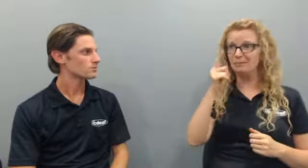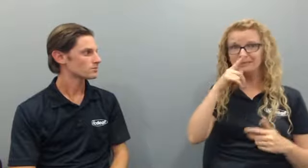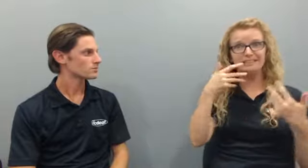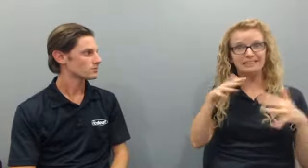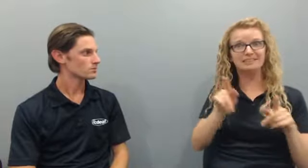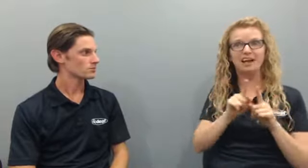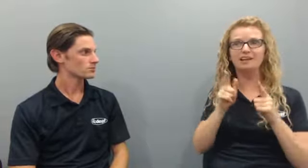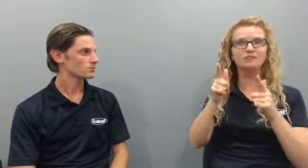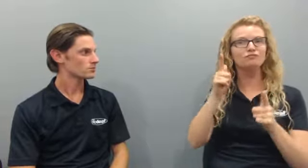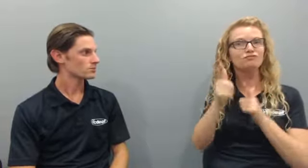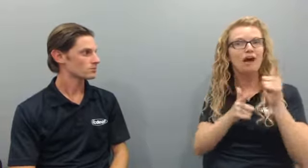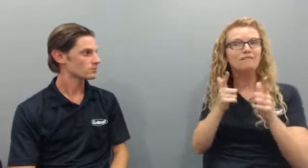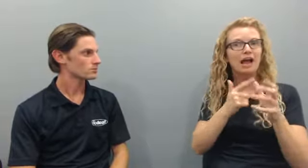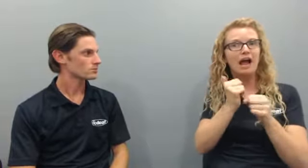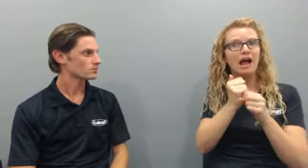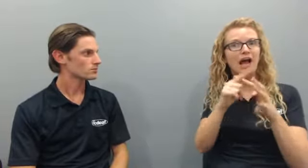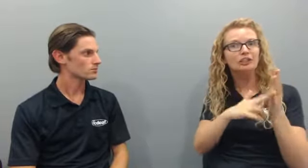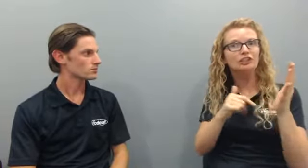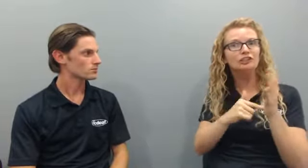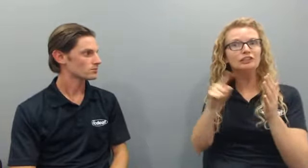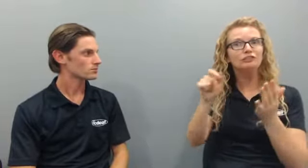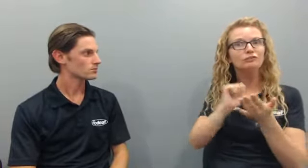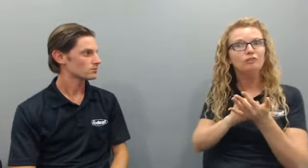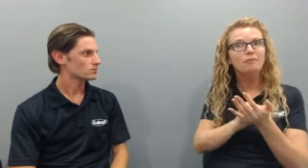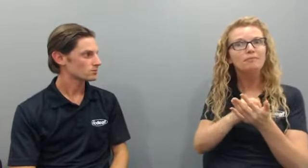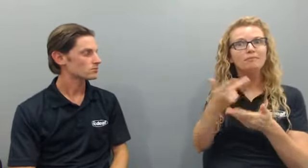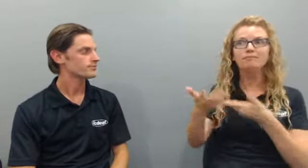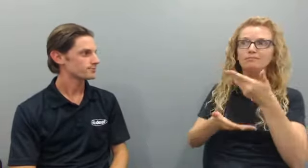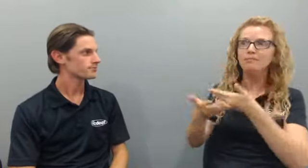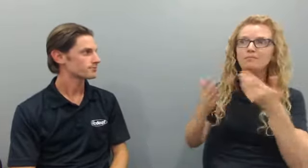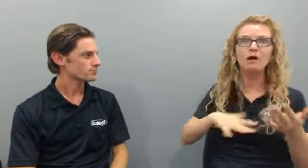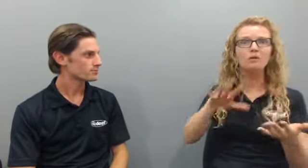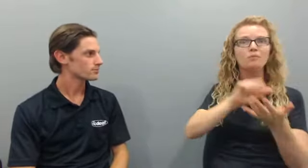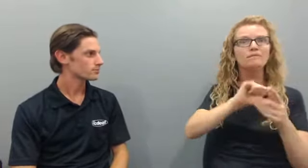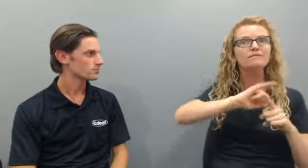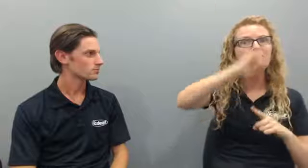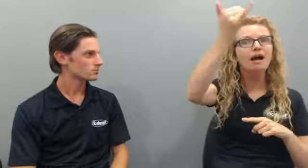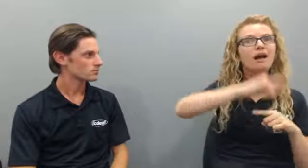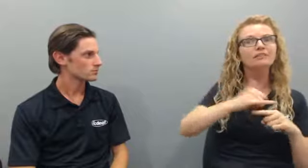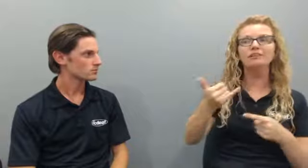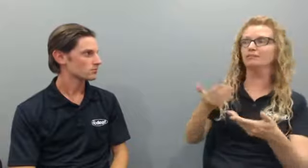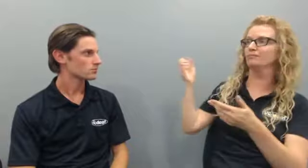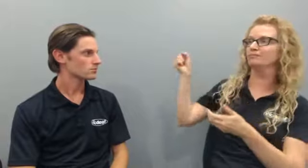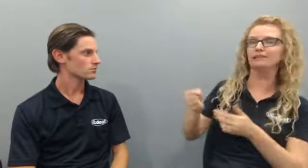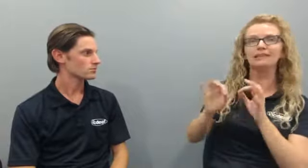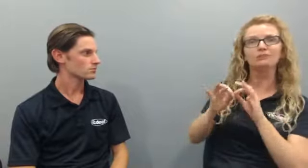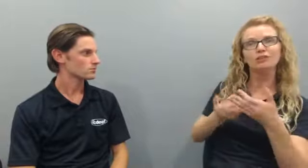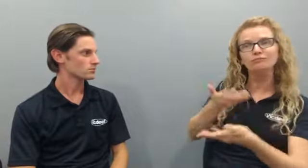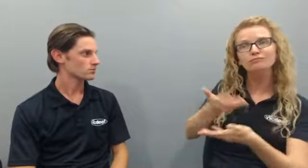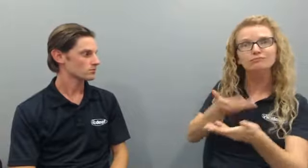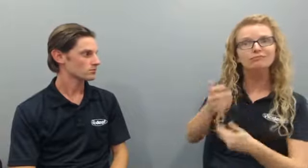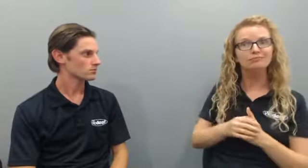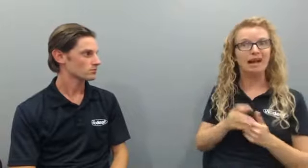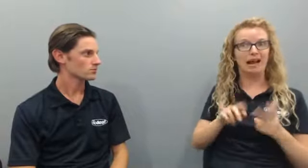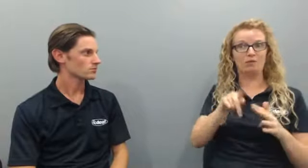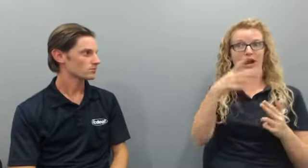interpreters. Some people have done that in the past. They've gone to the travel agents and they've wanted to book flights for a holiday, and they've brought interpreters along with